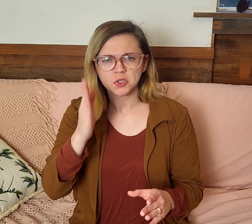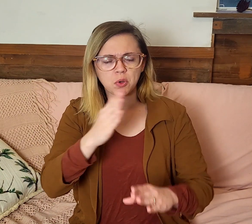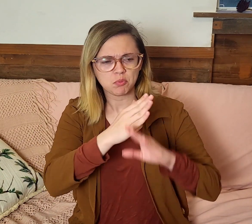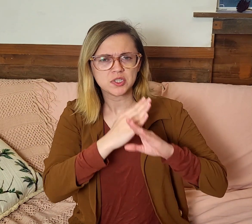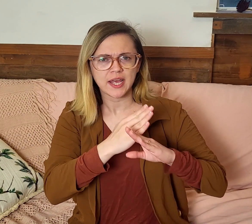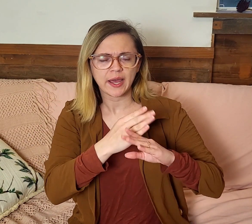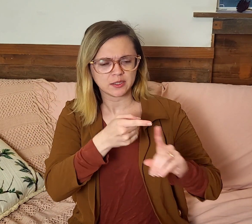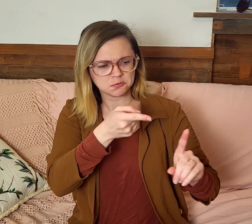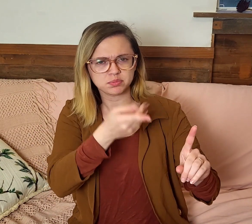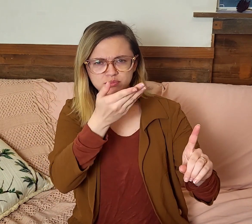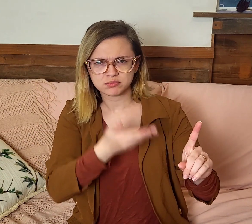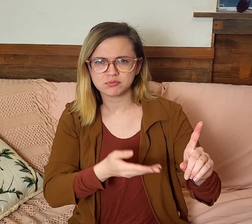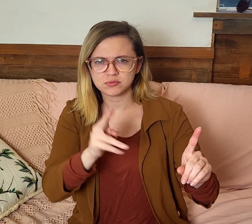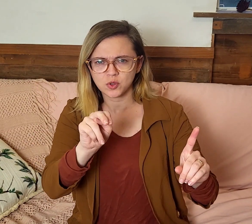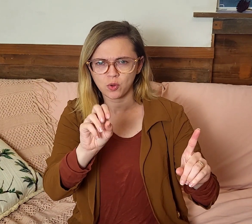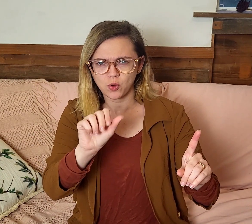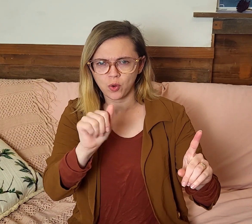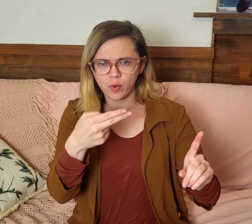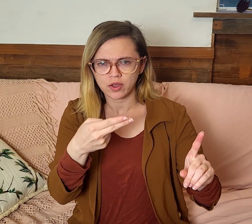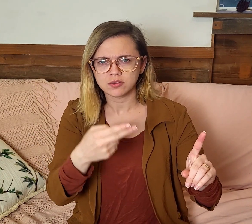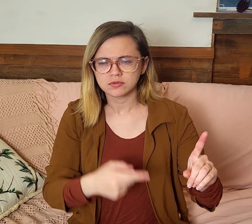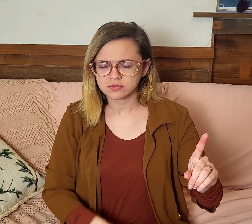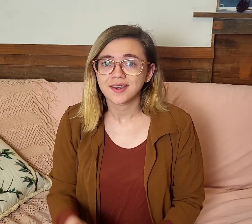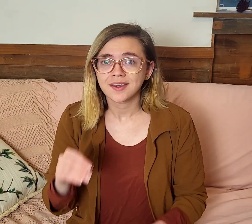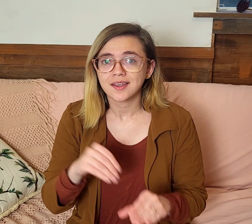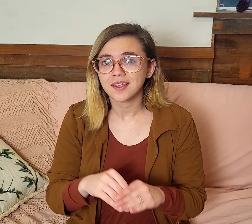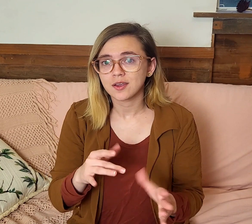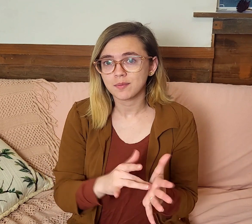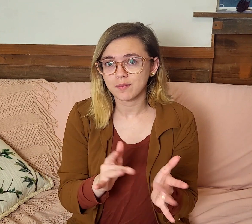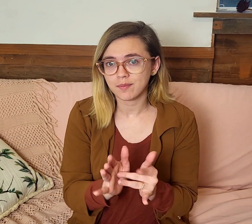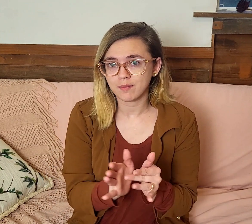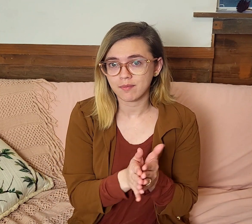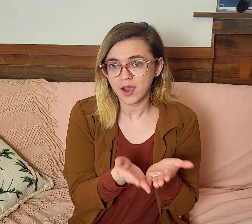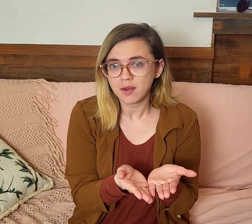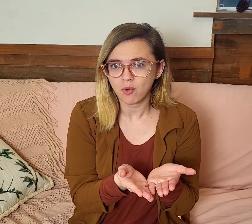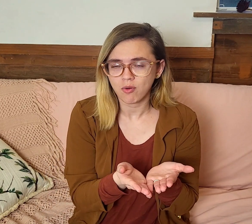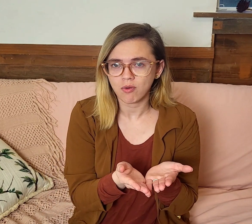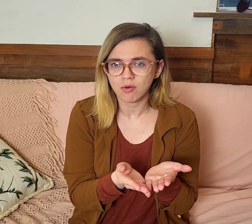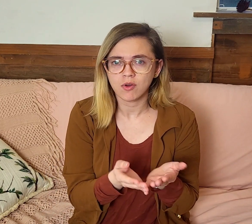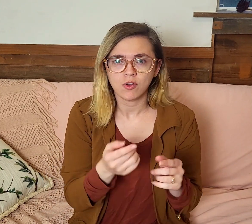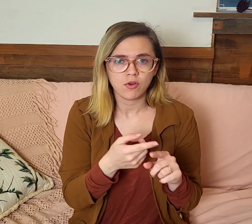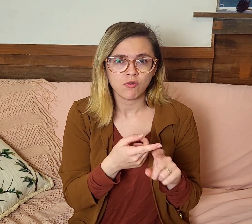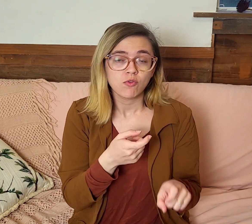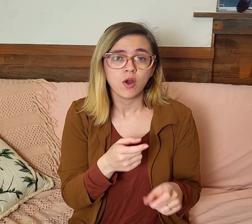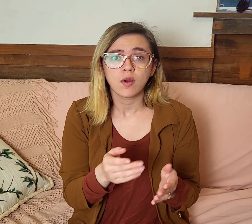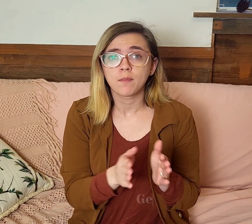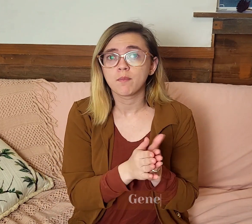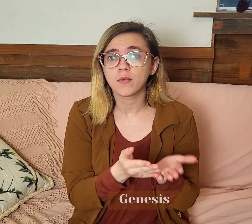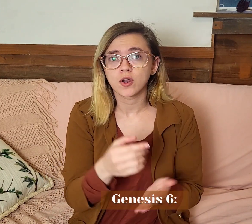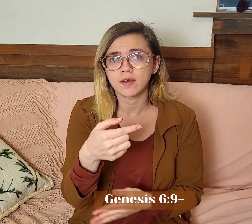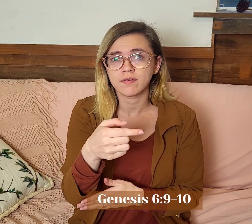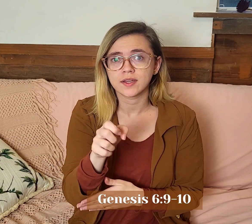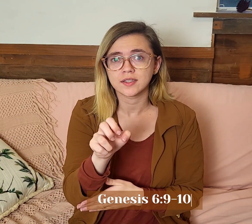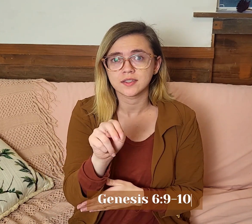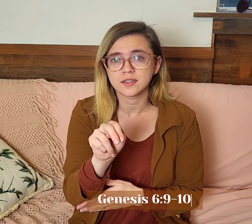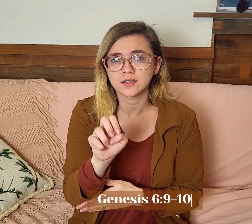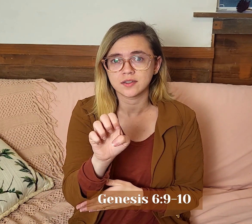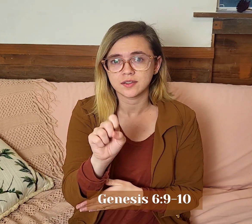would protect Noah. In the Bible, it's in the book of Genesis, and it's in